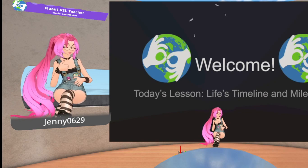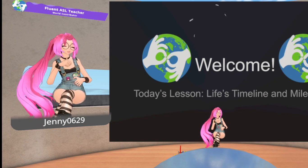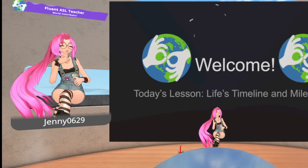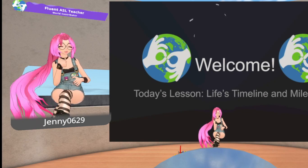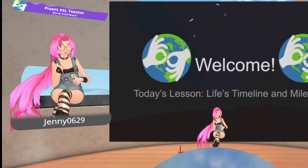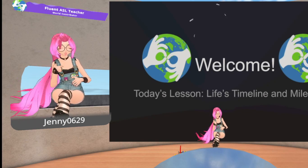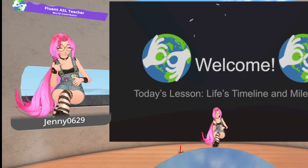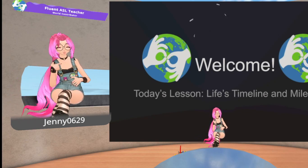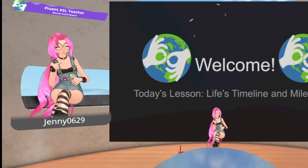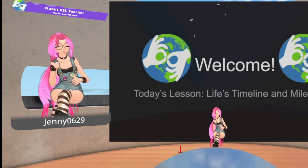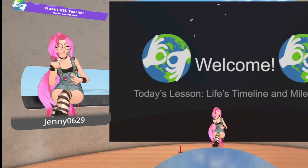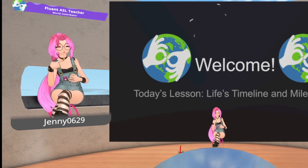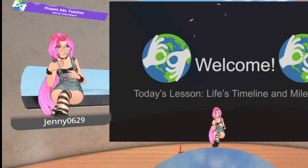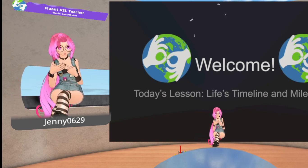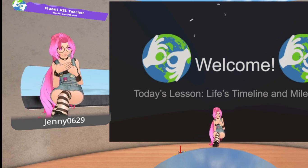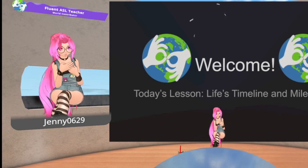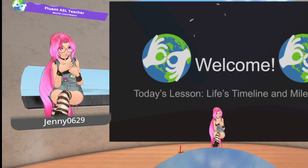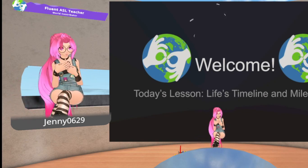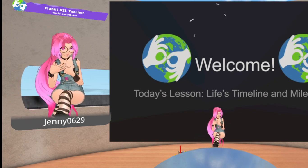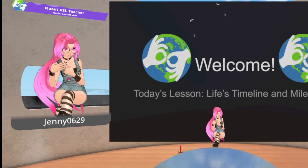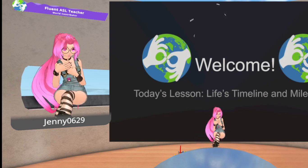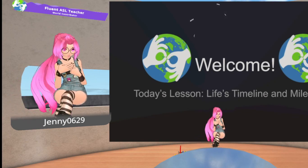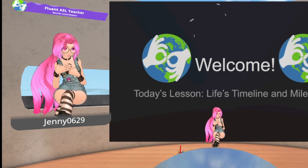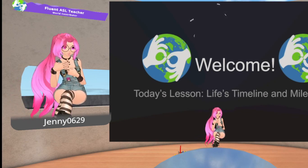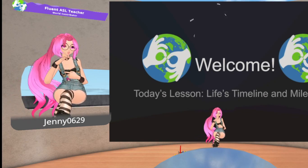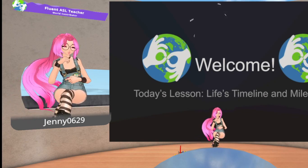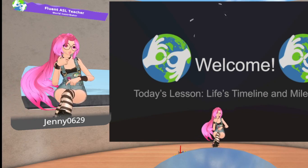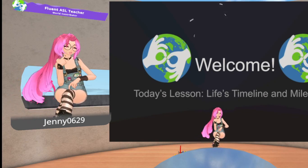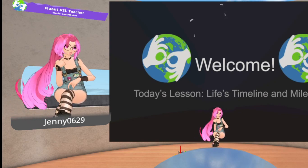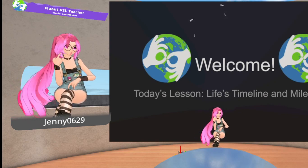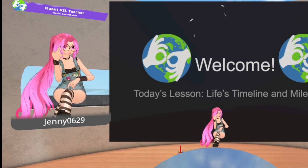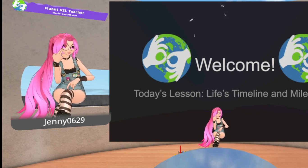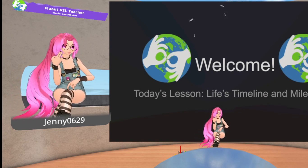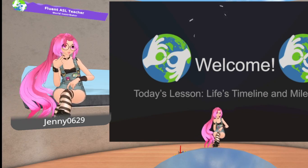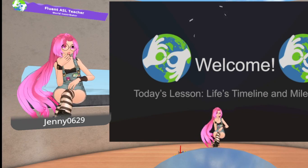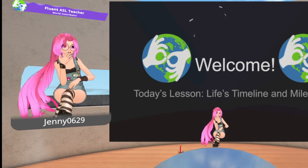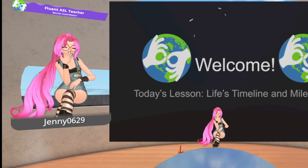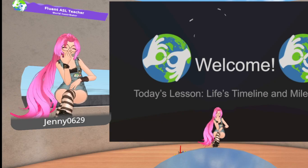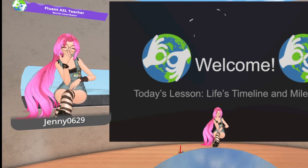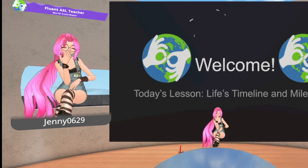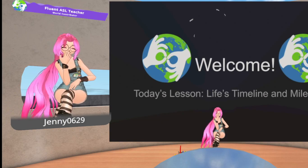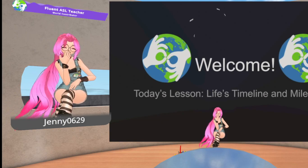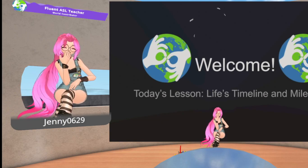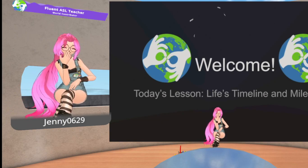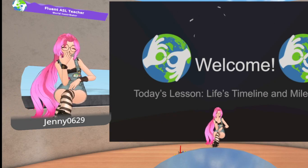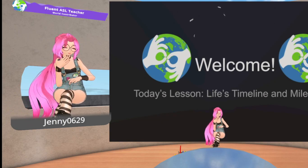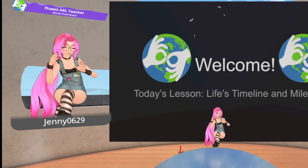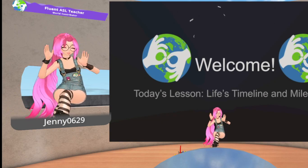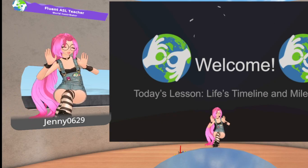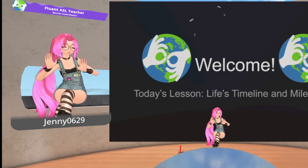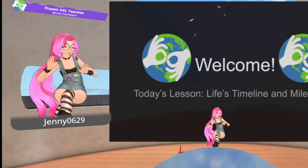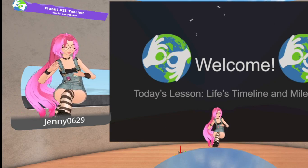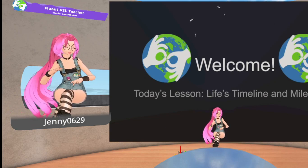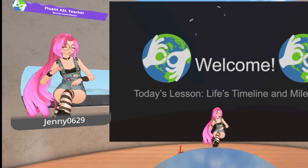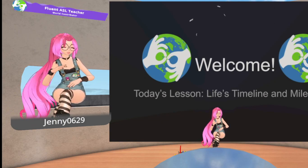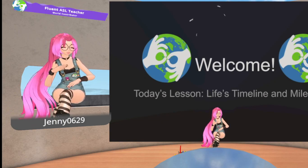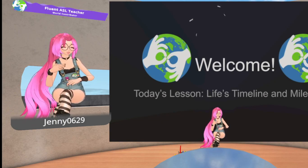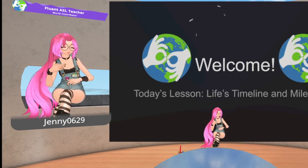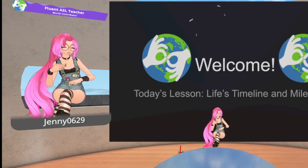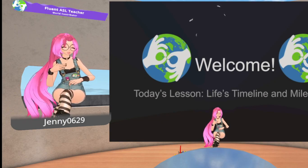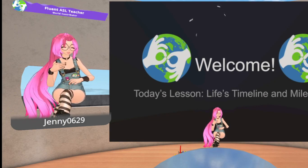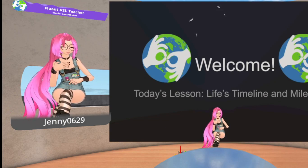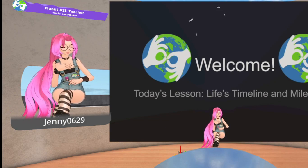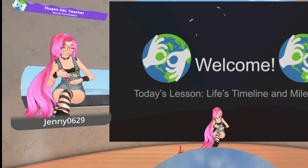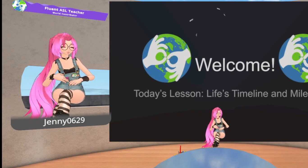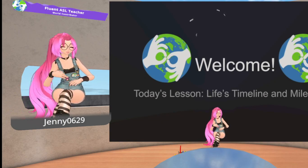honest with myself and I was kind of hiding things about myself that I didn't really realize. And I think it's amazing. And